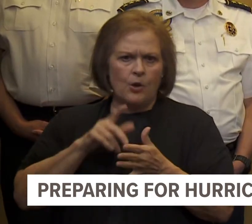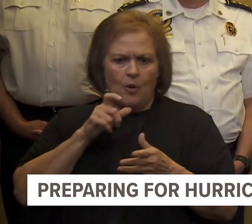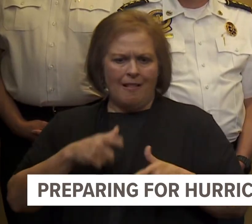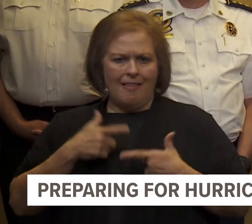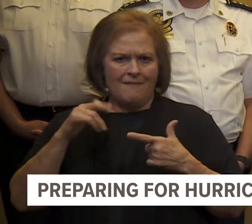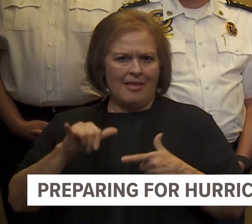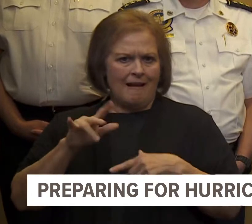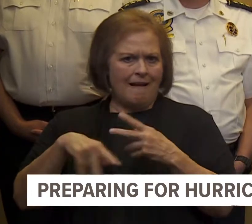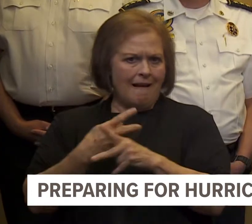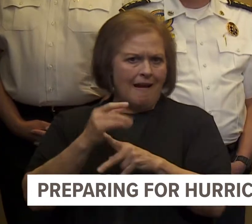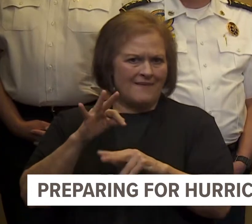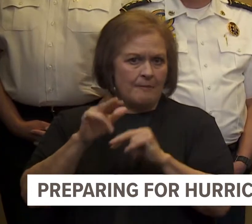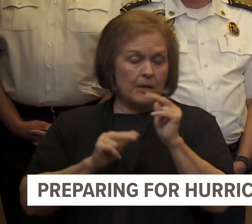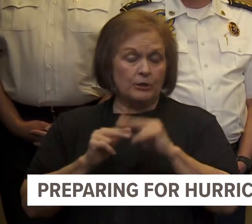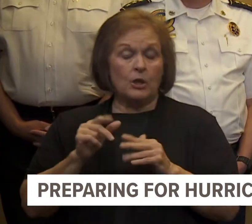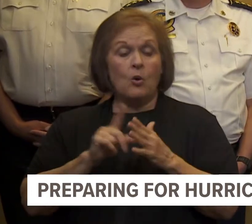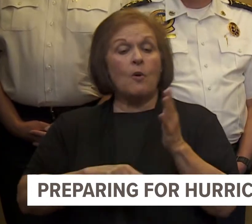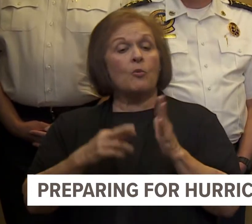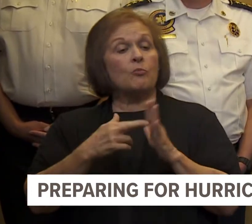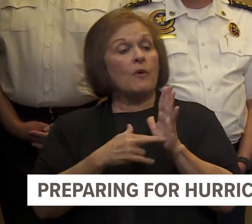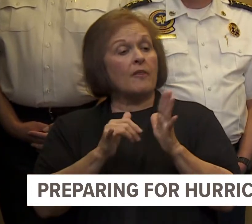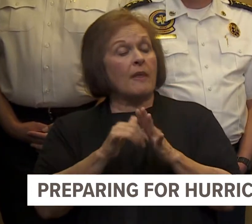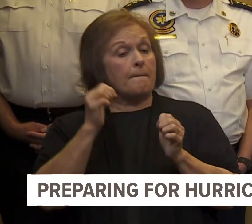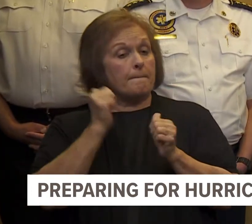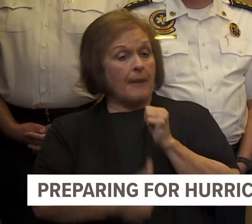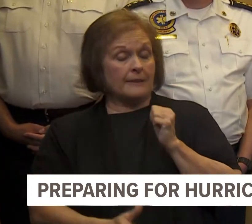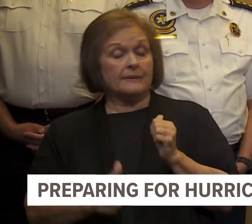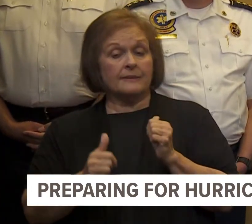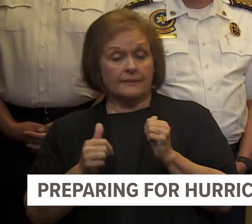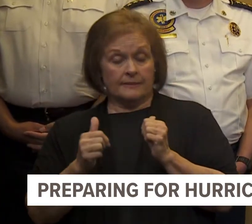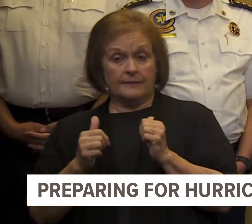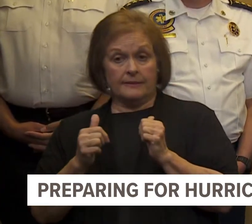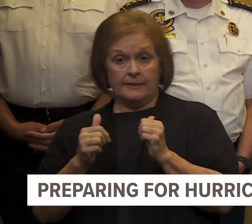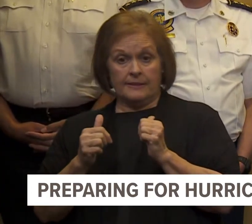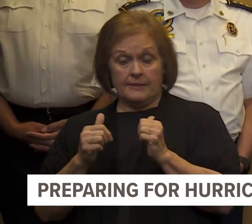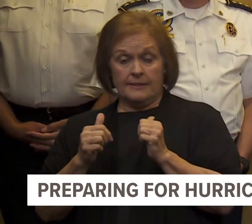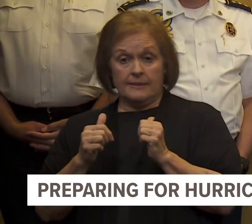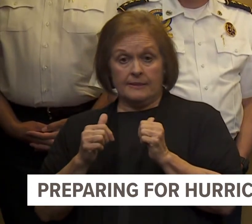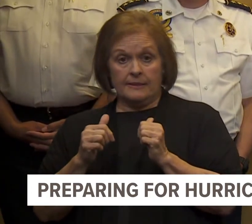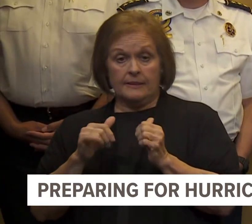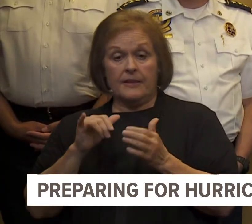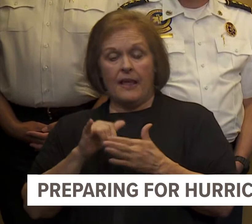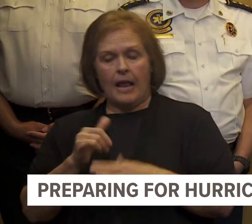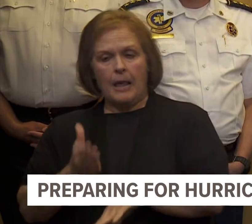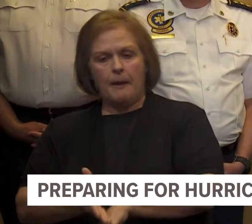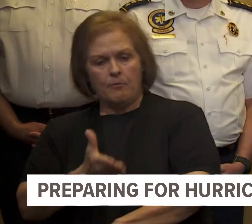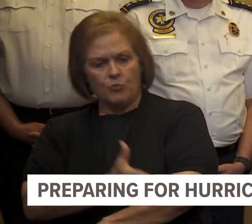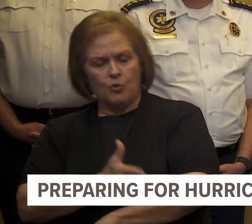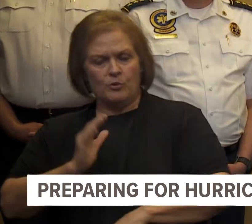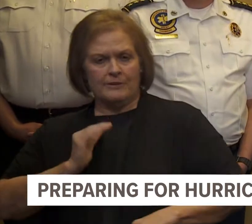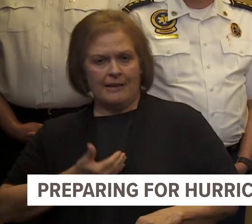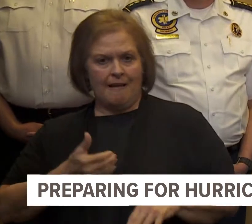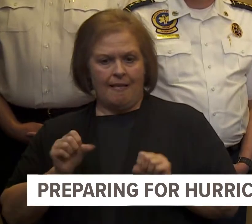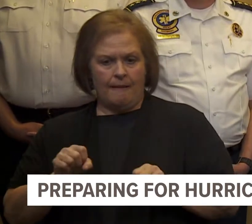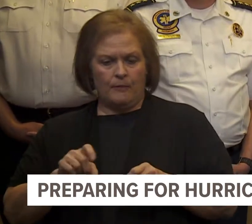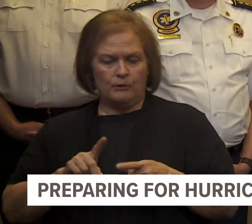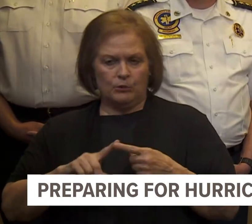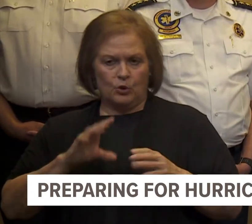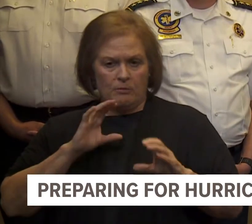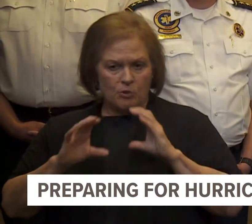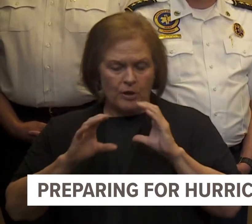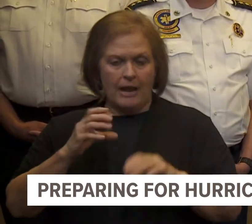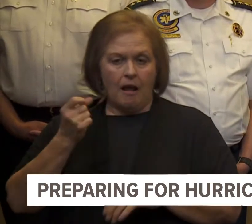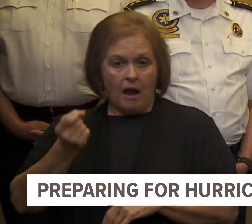of buildings. So what the ordinance that was passed shortly thereafter does is improves our ability to communicate with